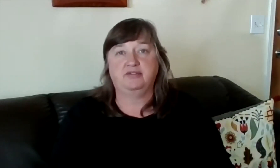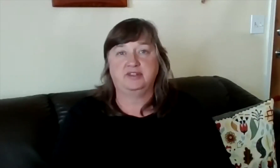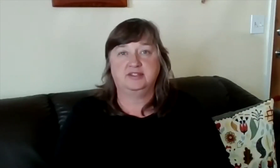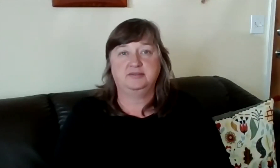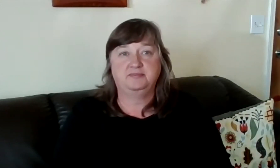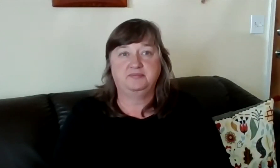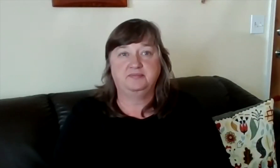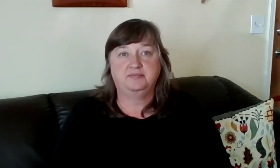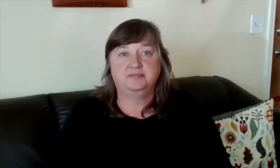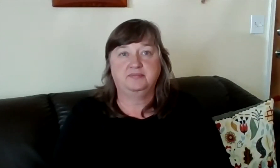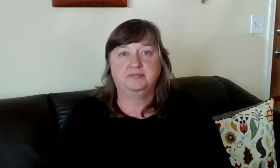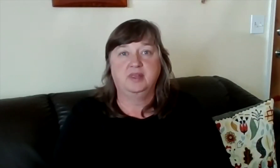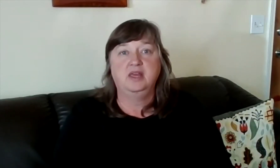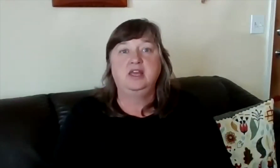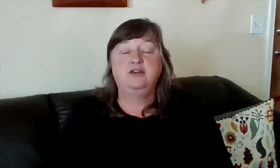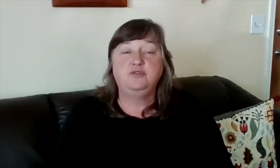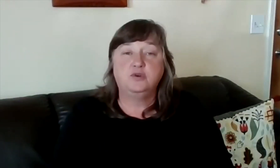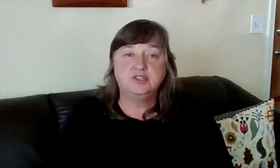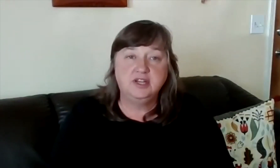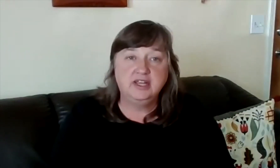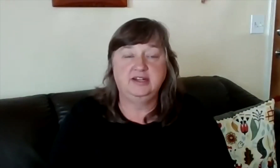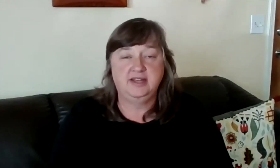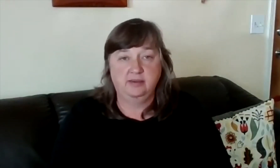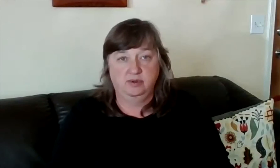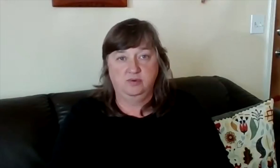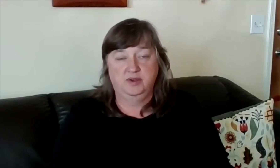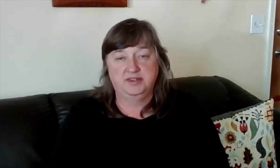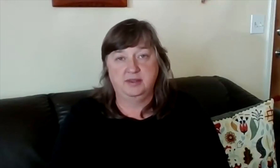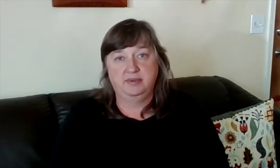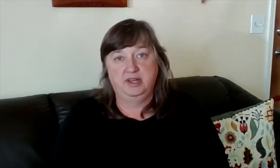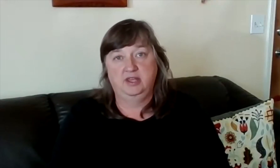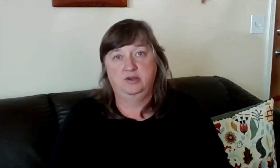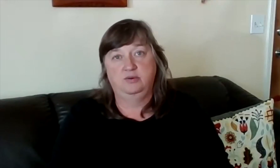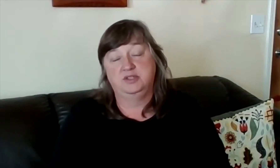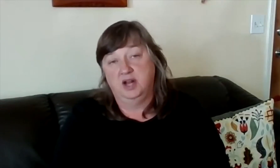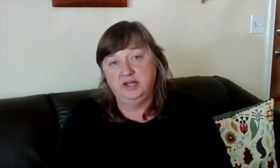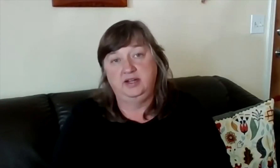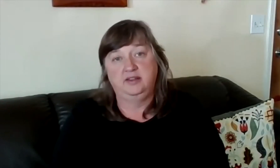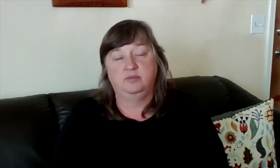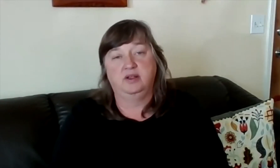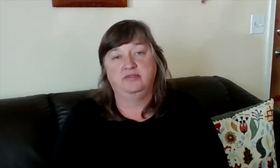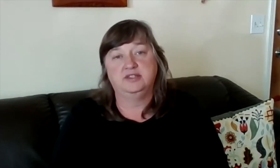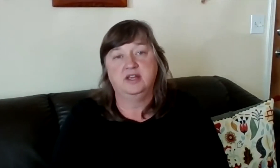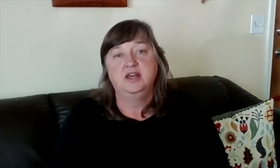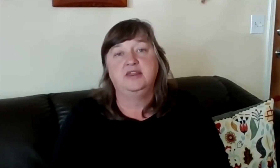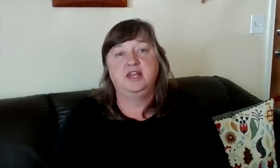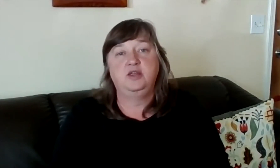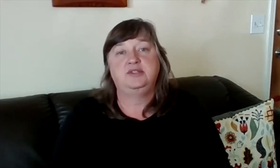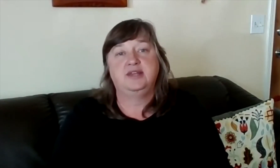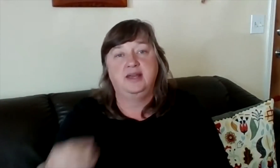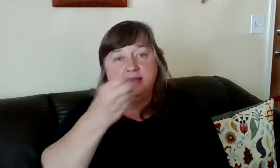breakfast. If you were sitting at a table with somebody who is not eating their breakfast, then you would say,